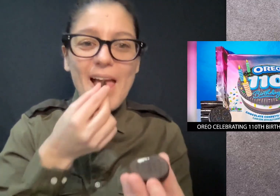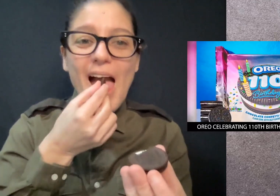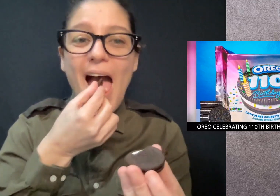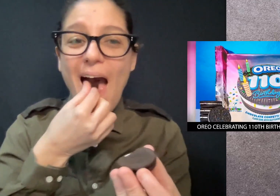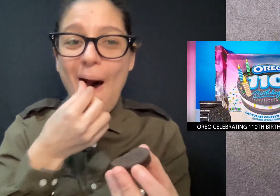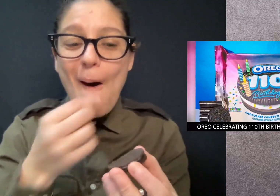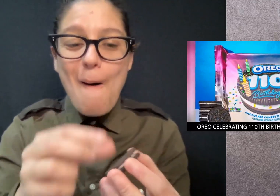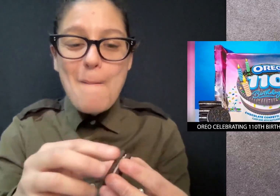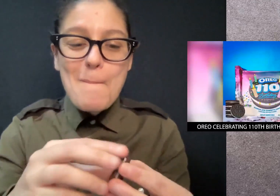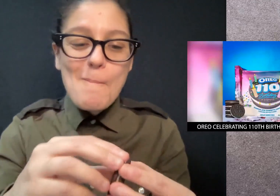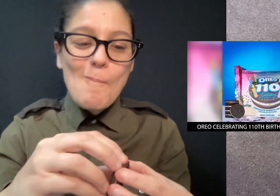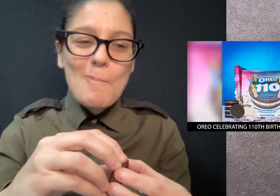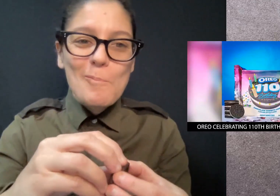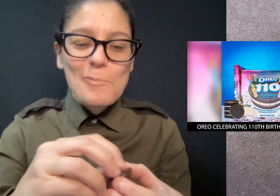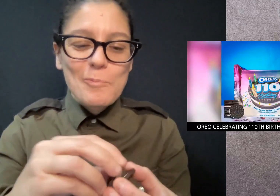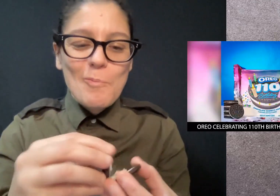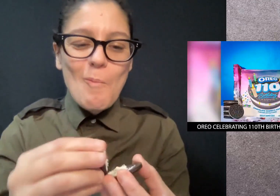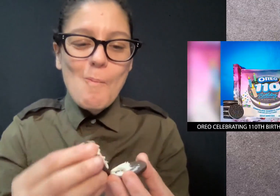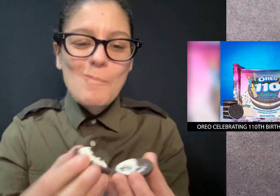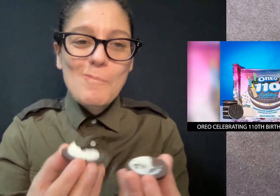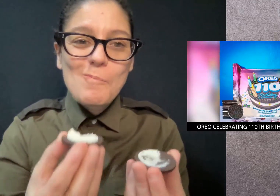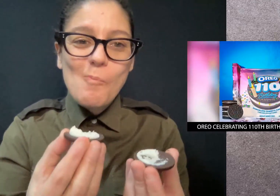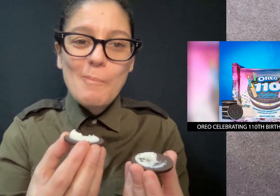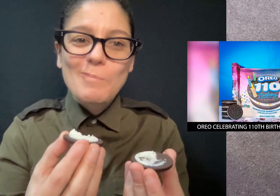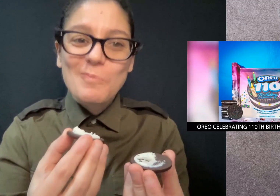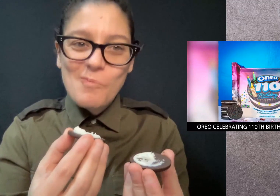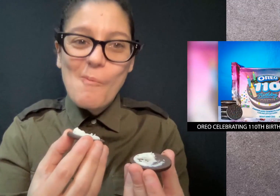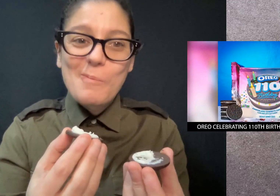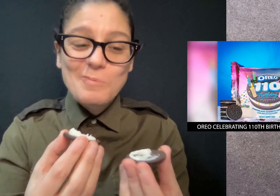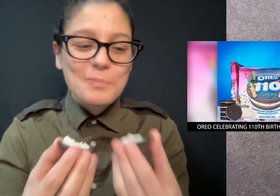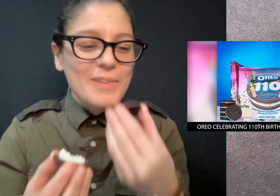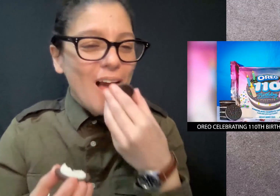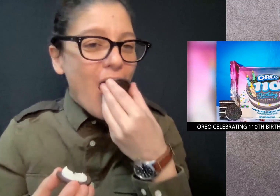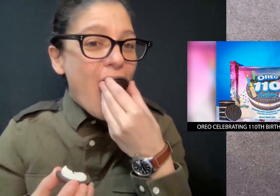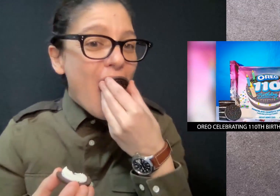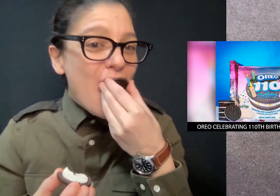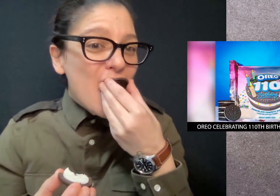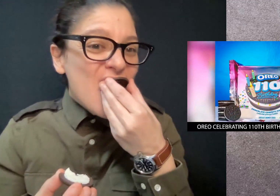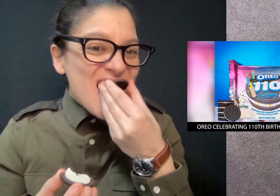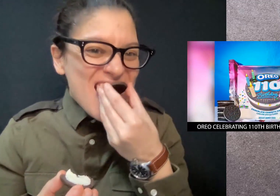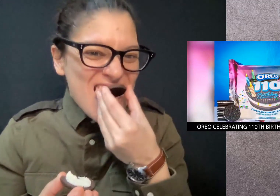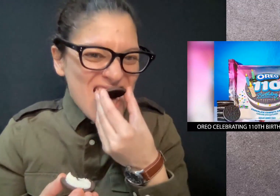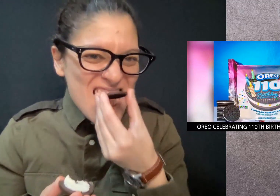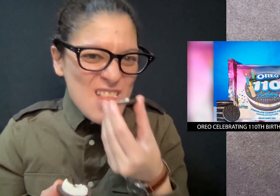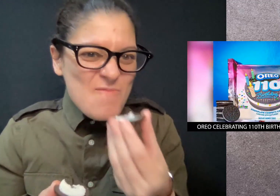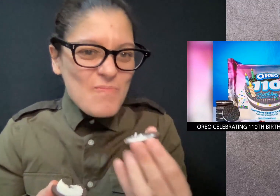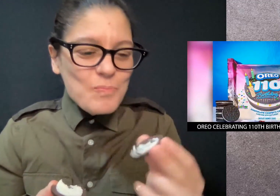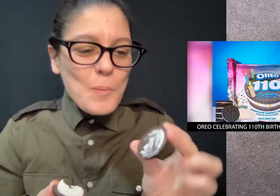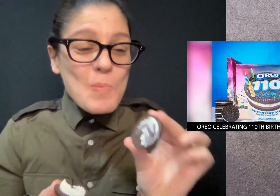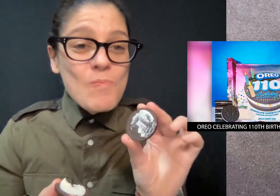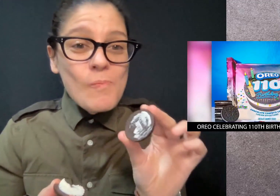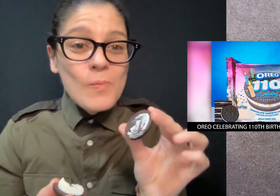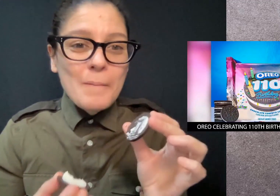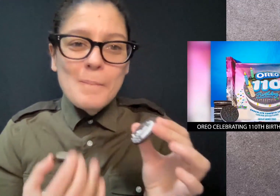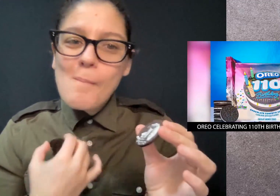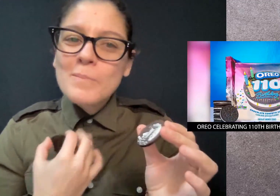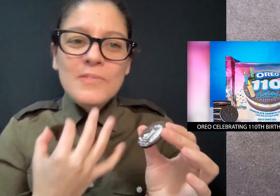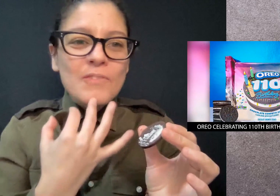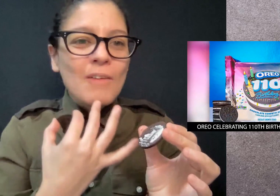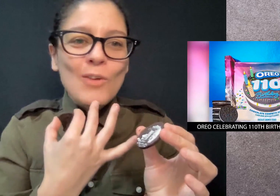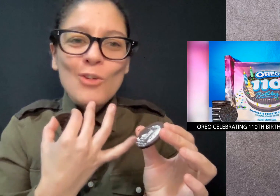It is the first film in the series not to be directed by Wes Craven, who died in 2015.